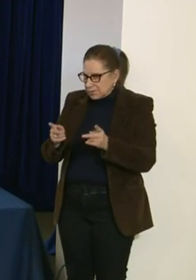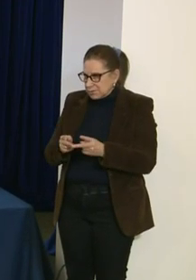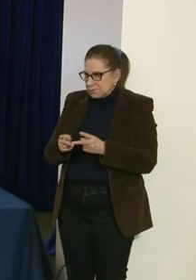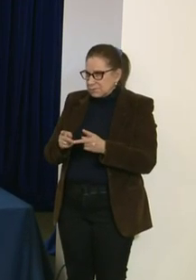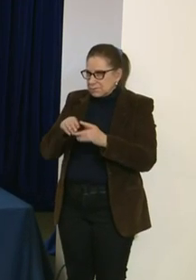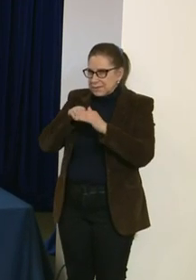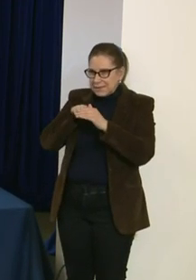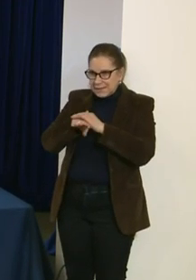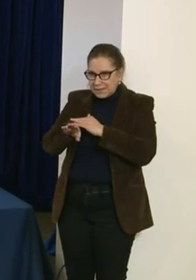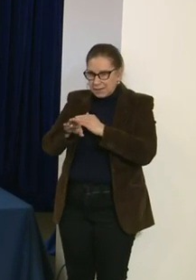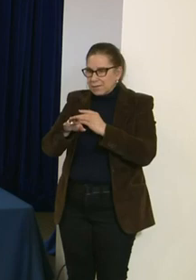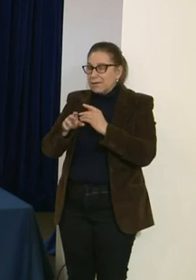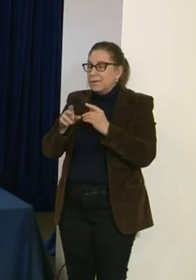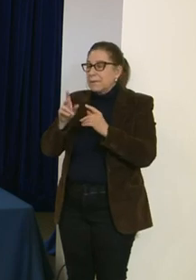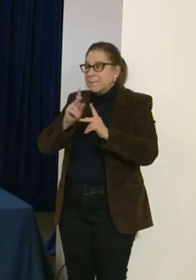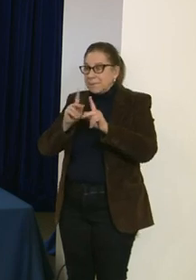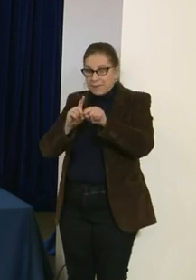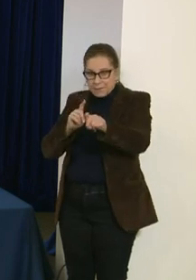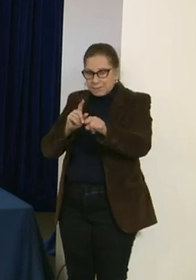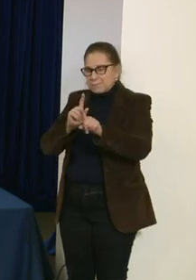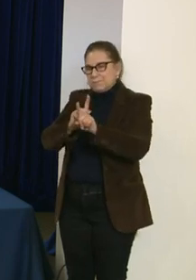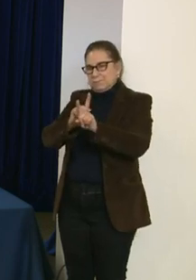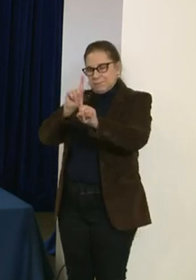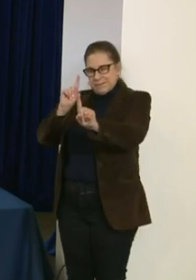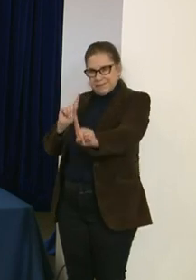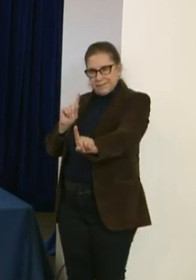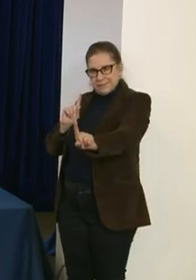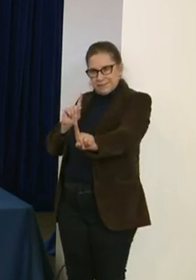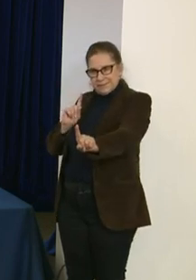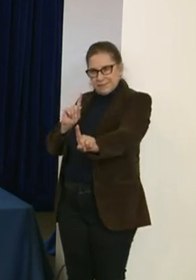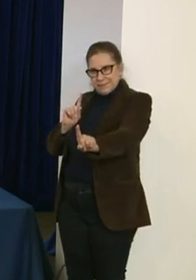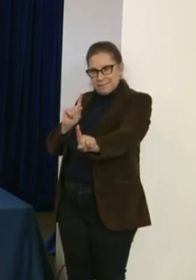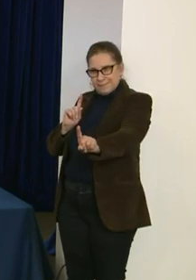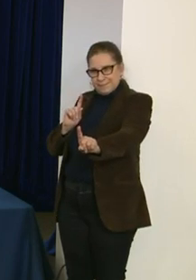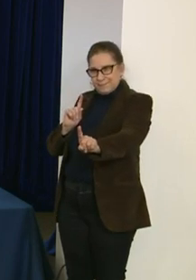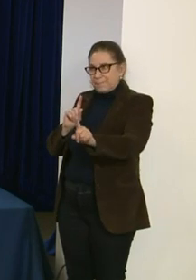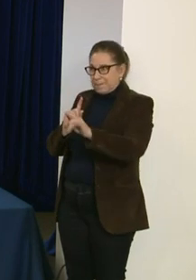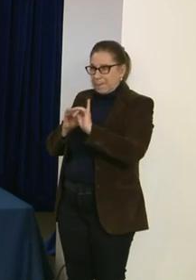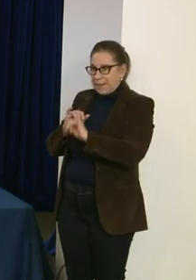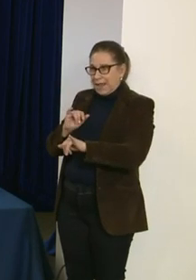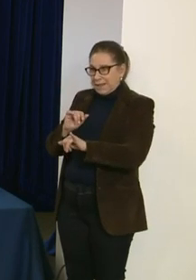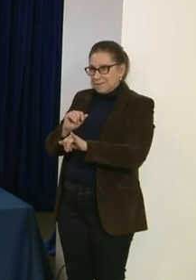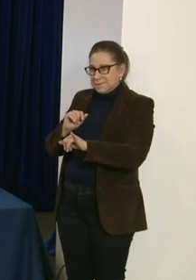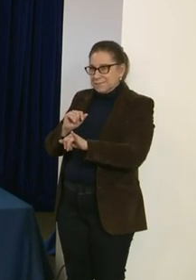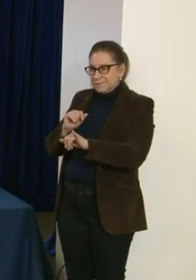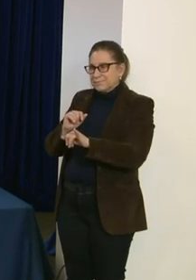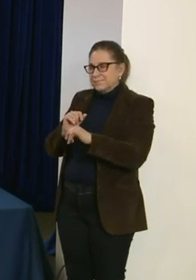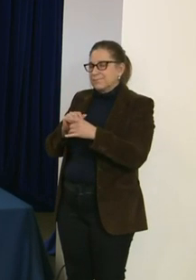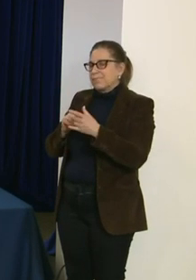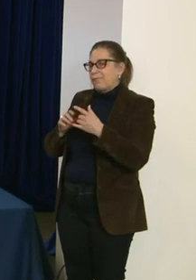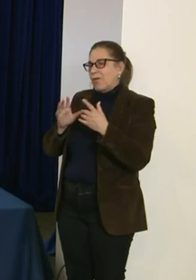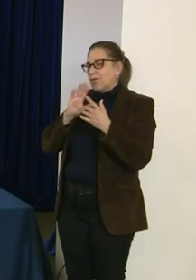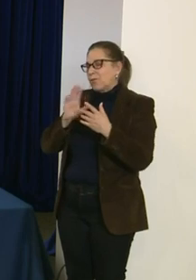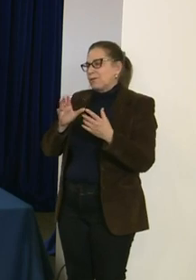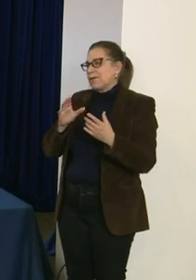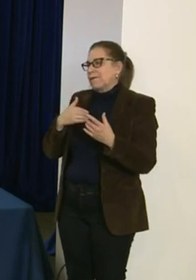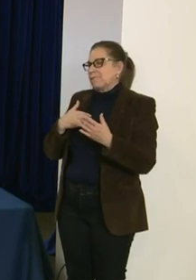gathering inside. And so that will be our guidance to laundromat providers.